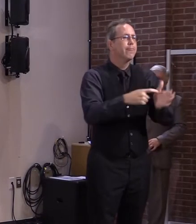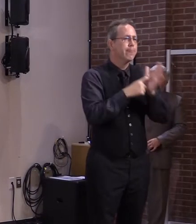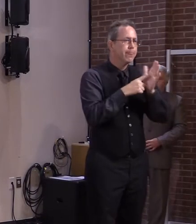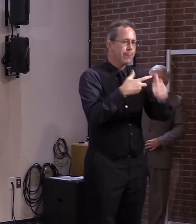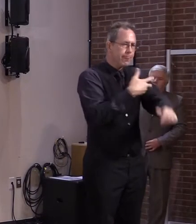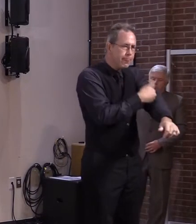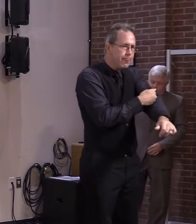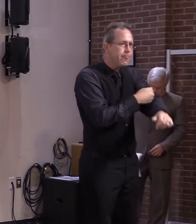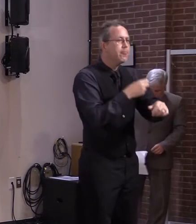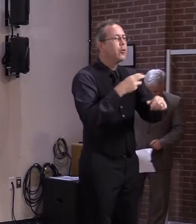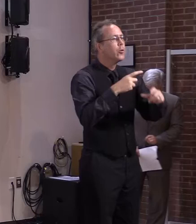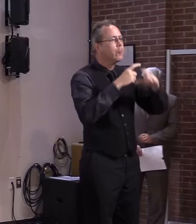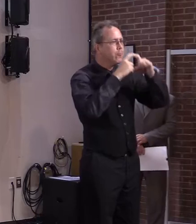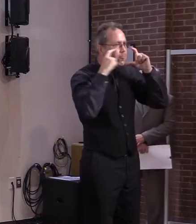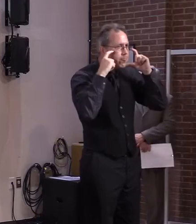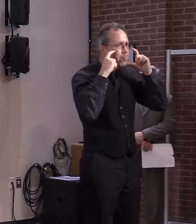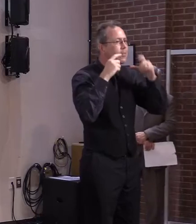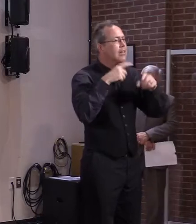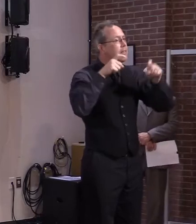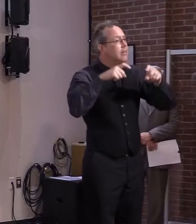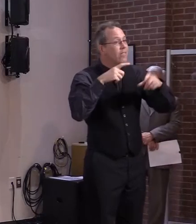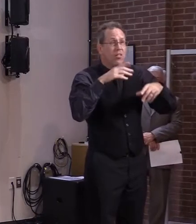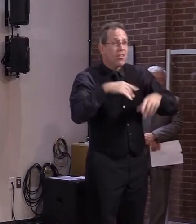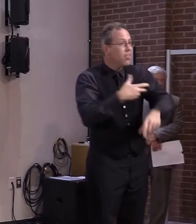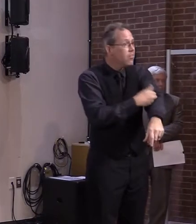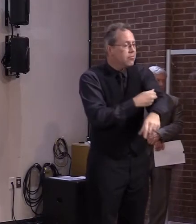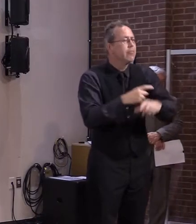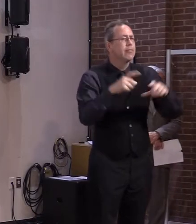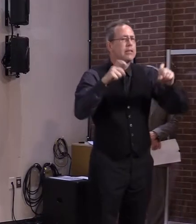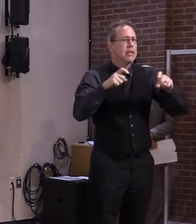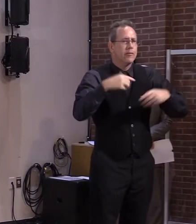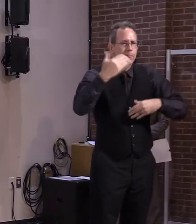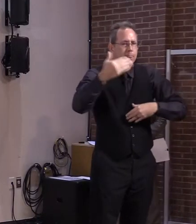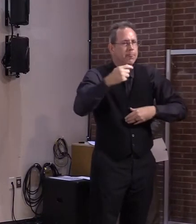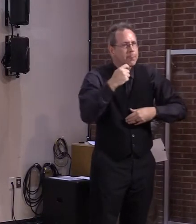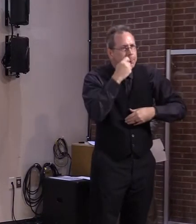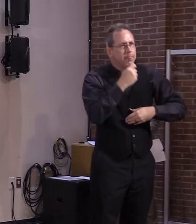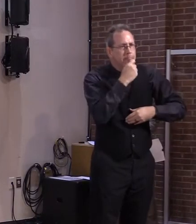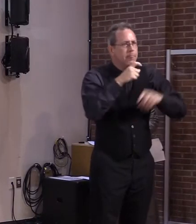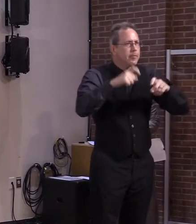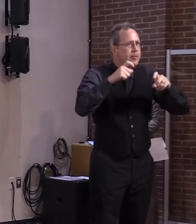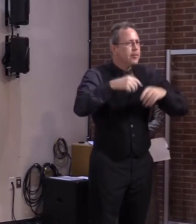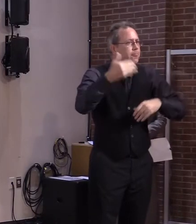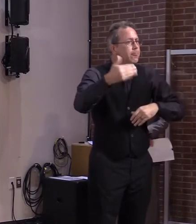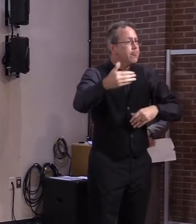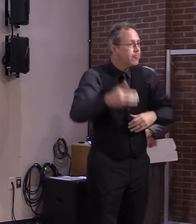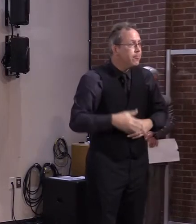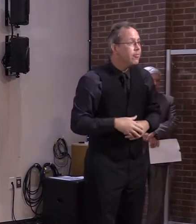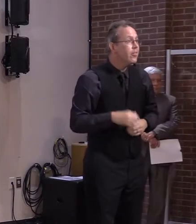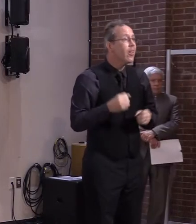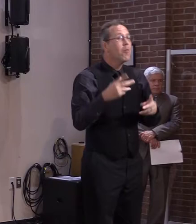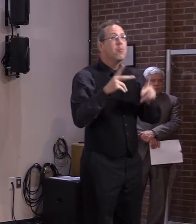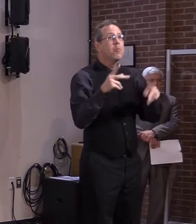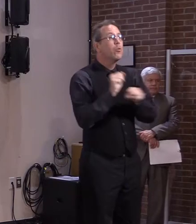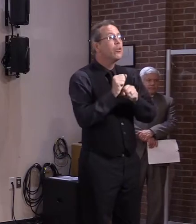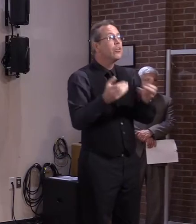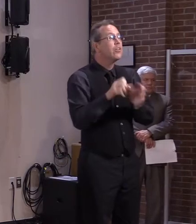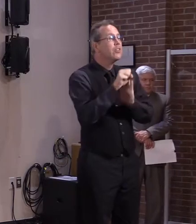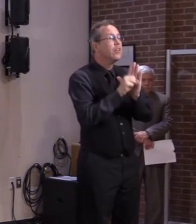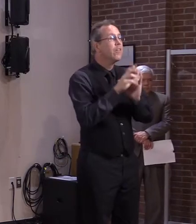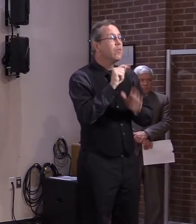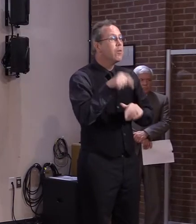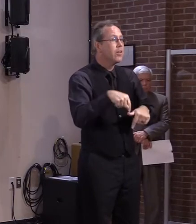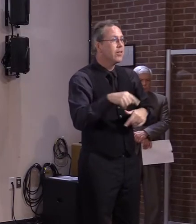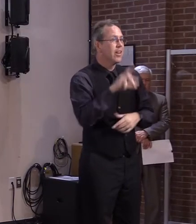Remember, we have about 8,000 state employees. I also continue to urge employers and schools to adopt